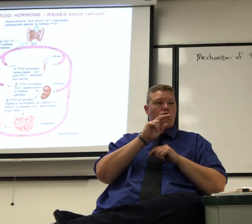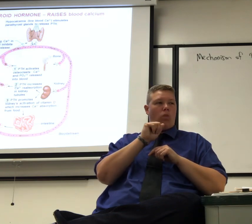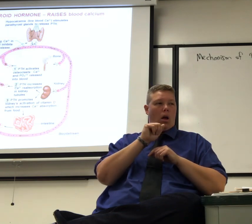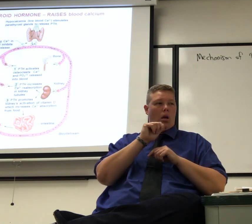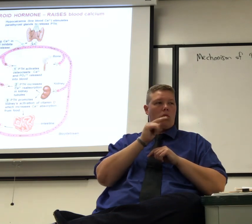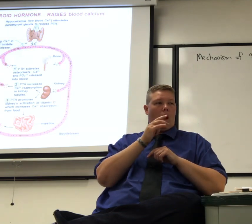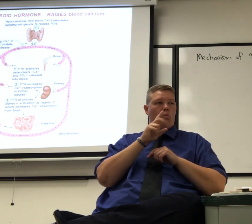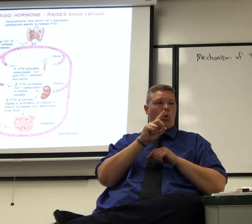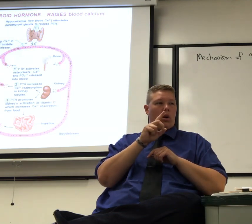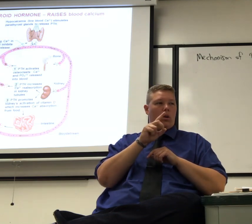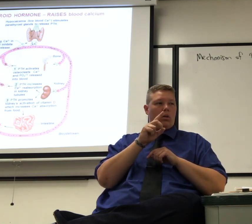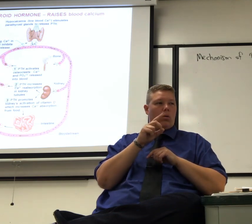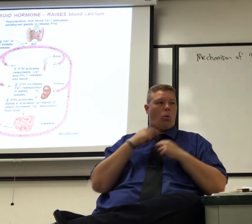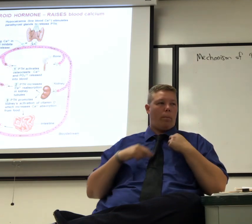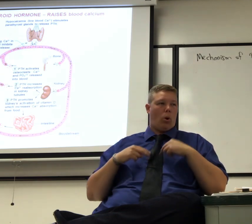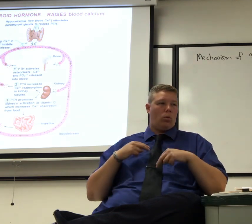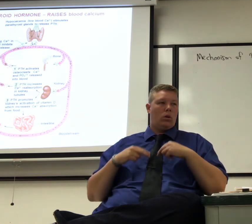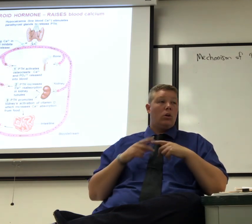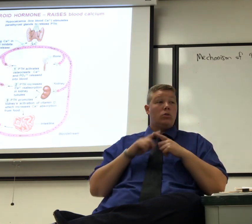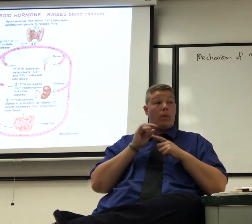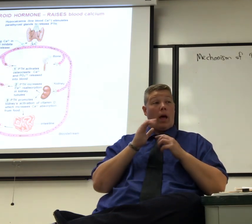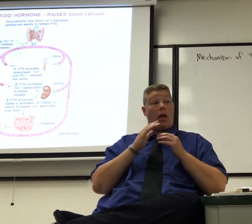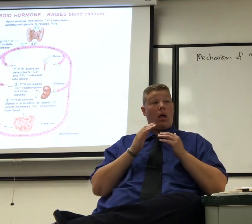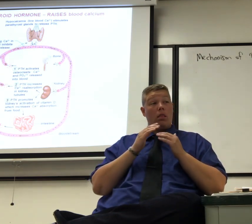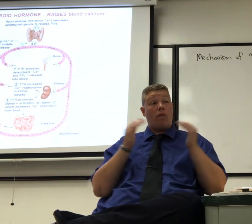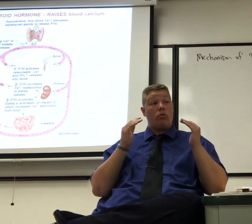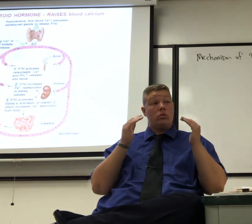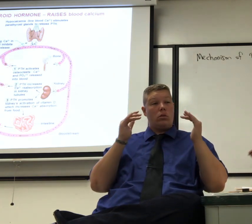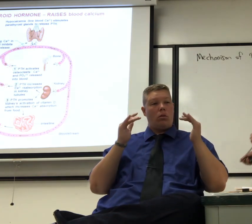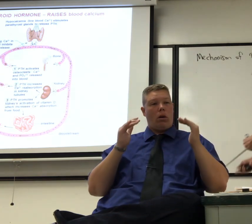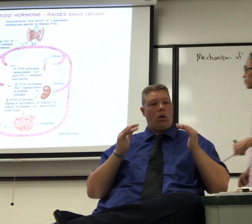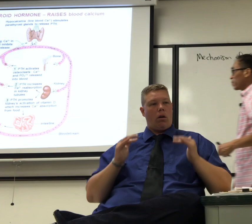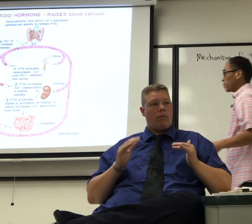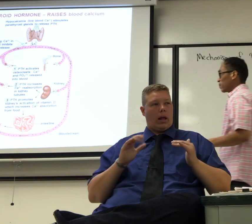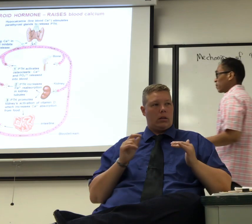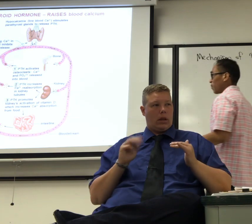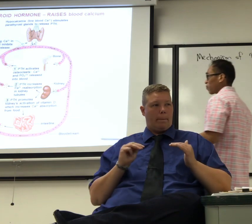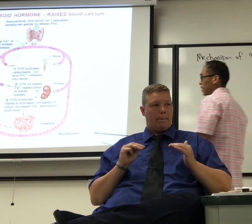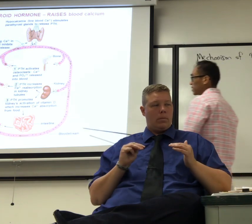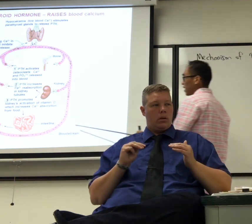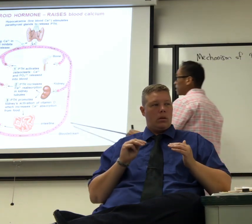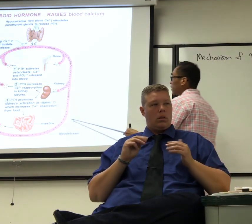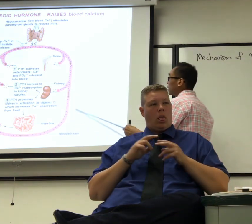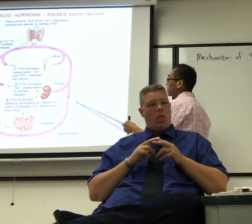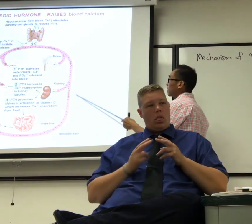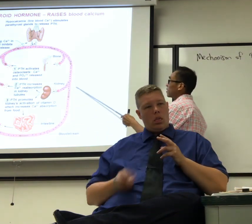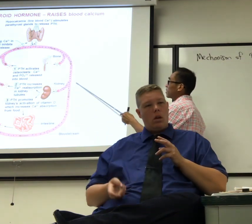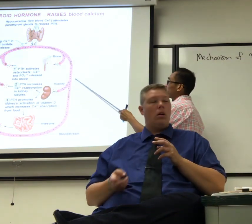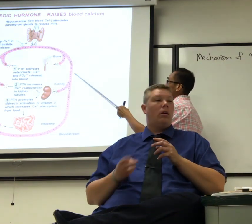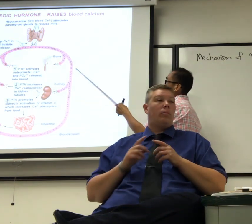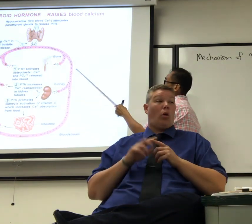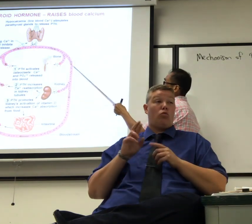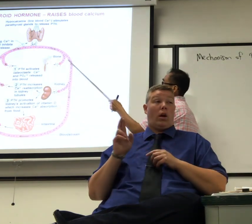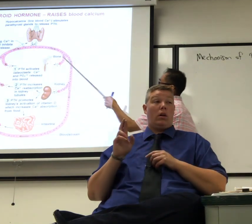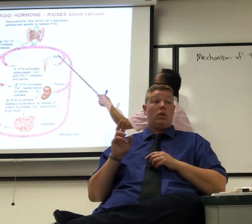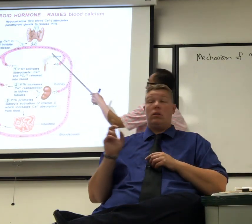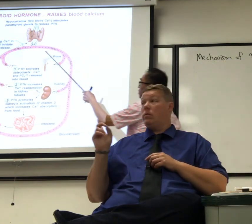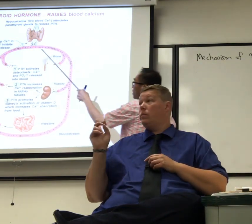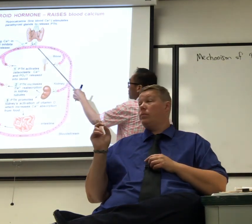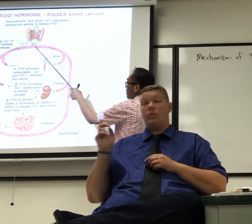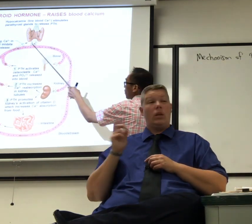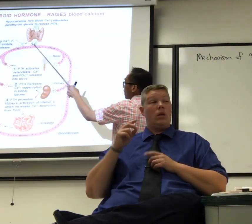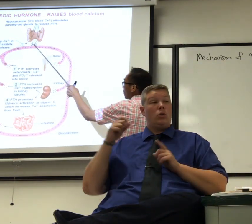then the bluish colored triangles are parathyroid hormone. So when those levels of